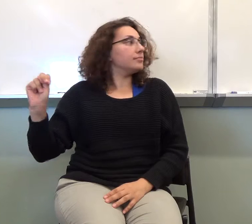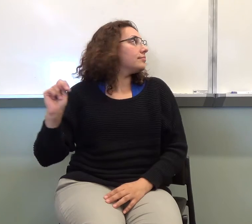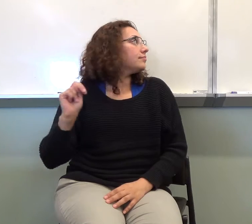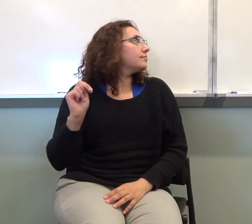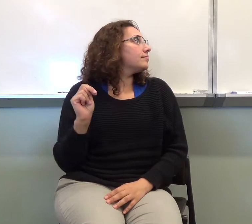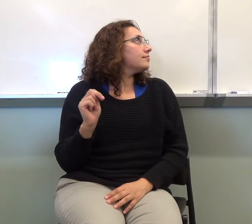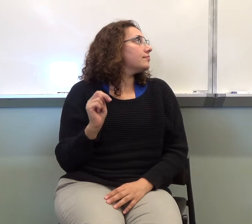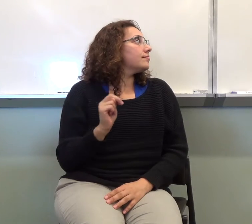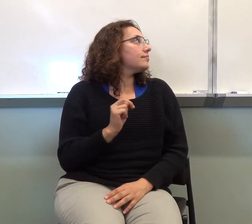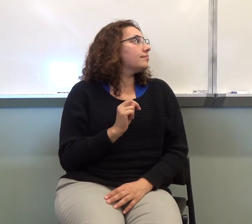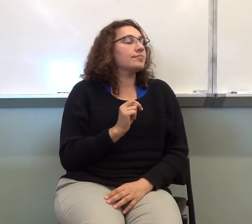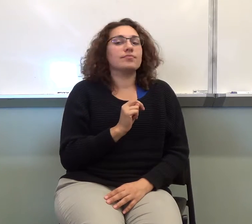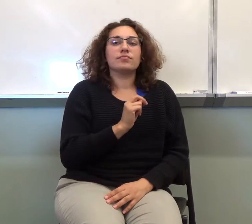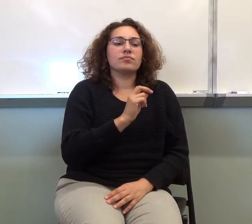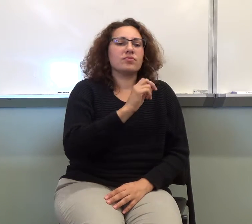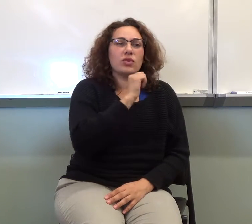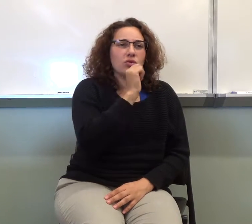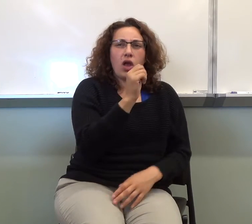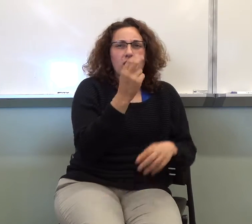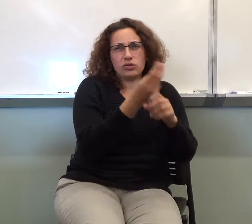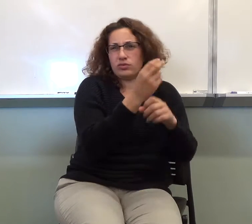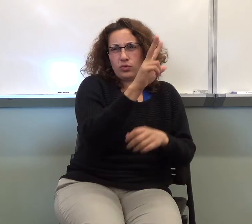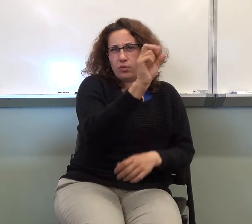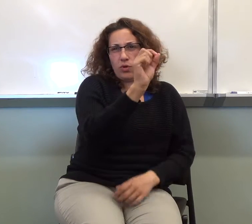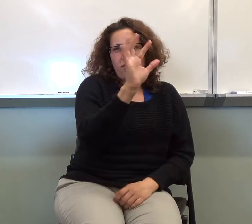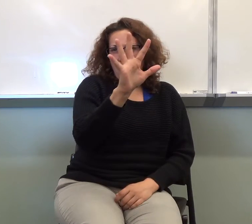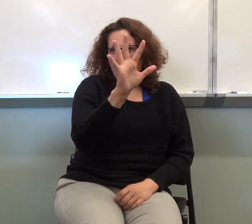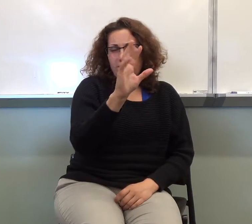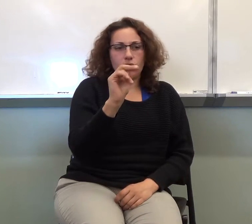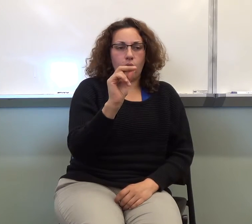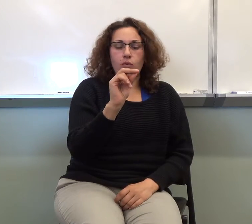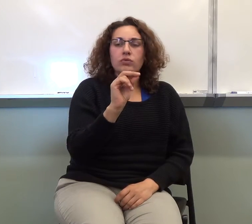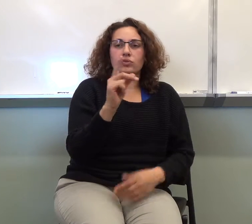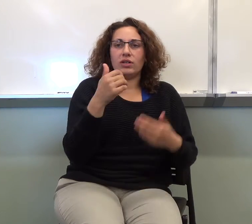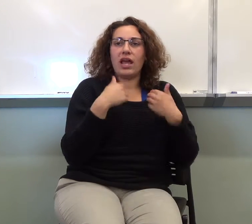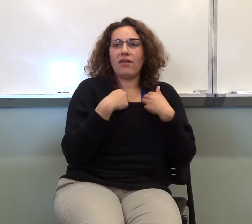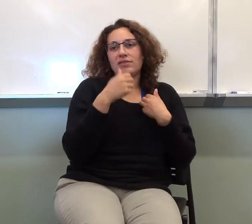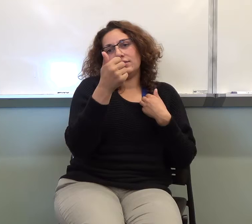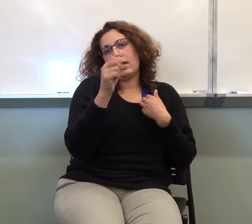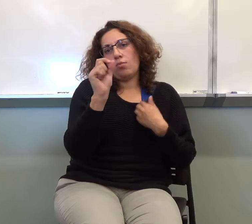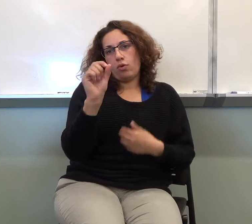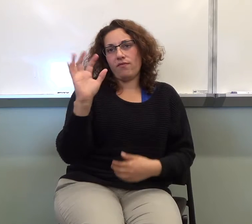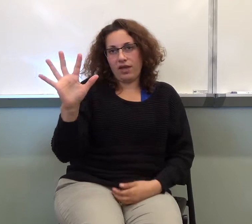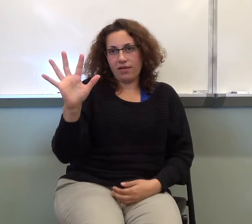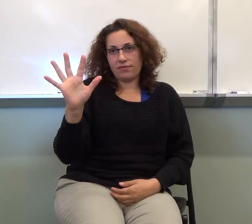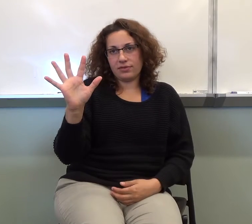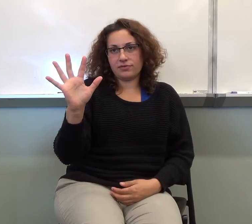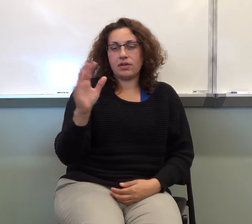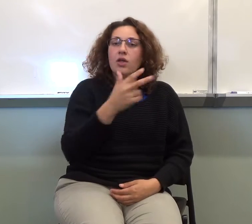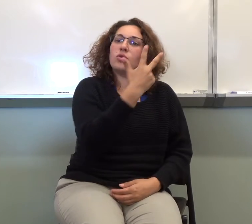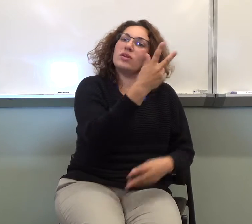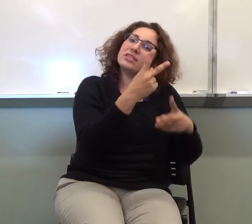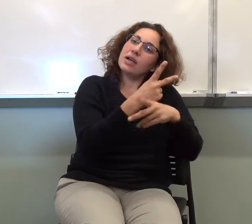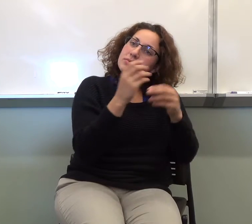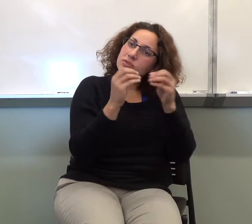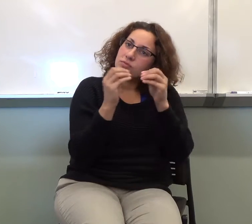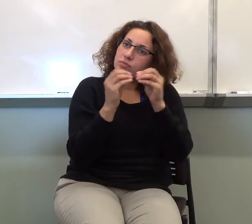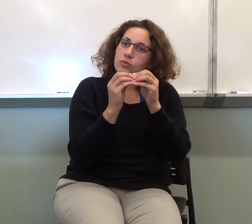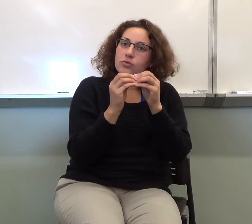meaning you're not going to put a 3.5 down, you're going to put a 10.5 down, 3 times as much. 4 times that 4, 16, and